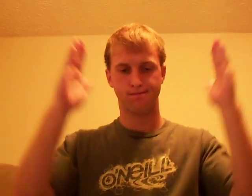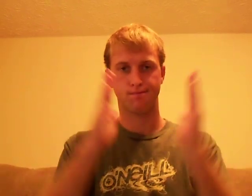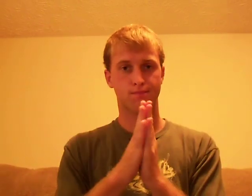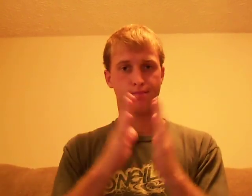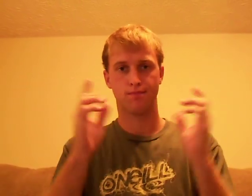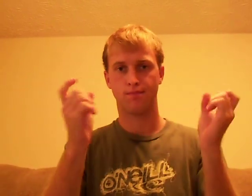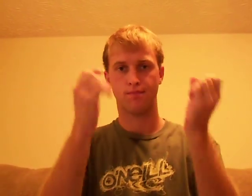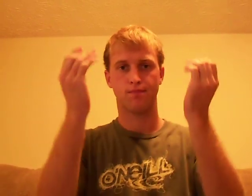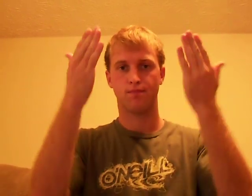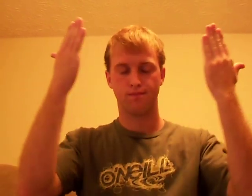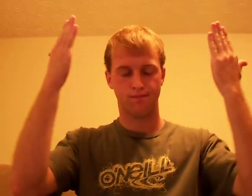hallelujah.